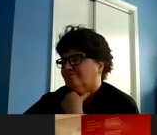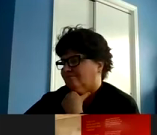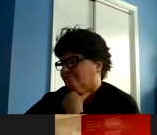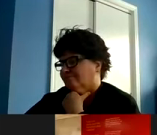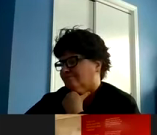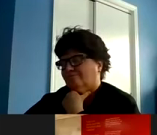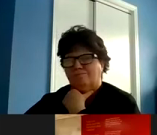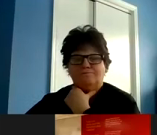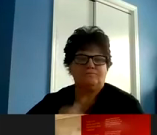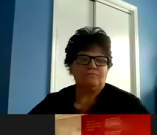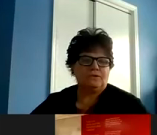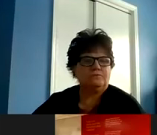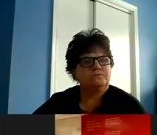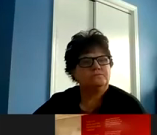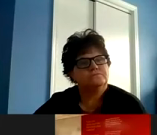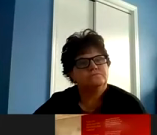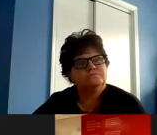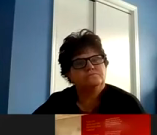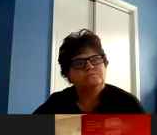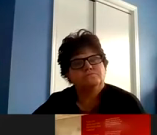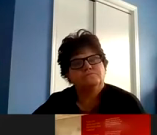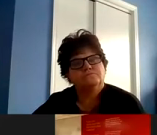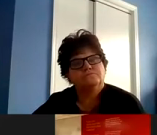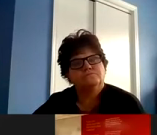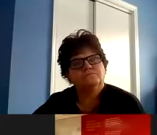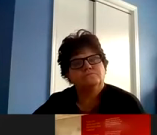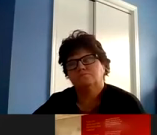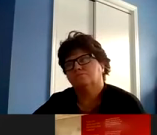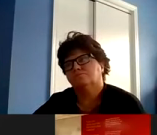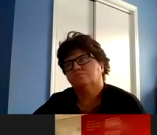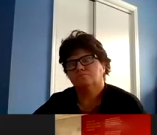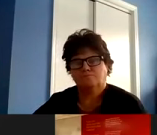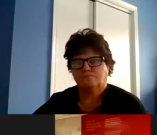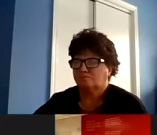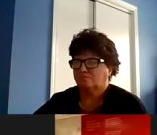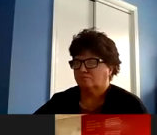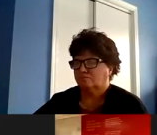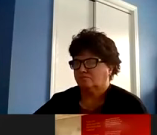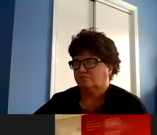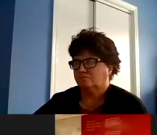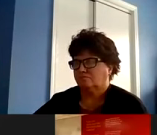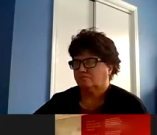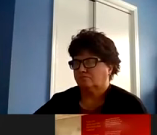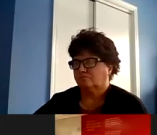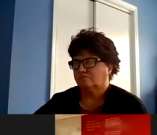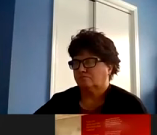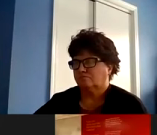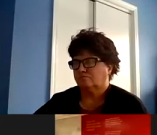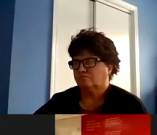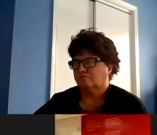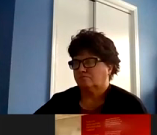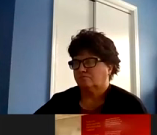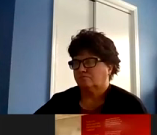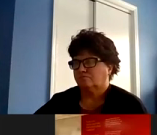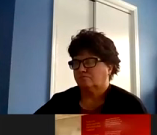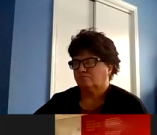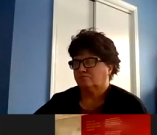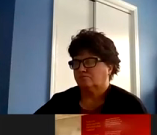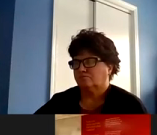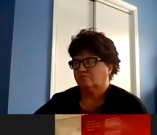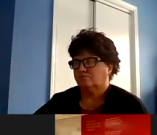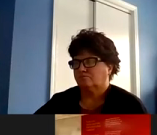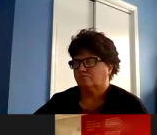Bend, Indiana, along the shores of the St. Joseph River, at Notre Dame, St. Mary's College, and Memorial